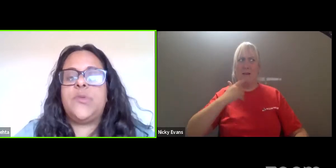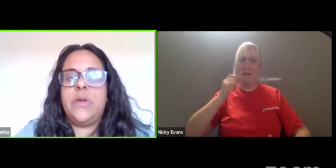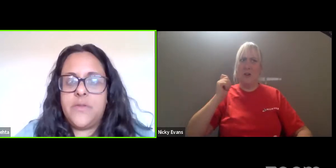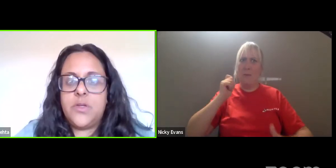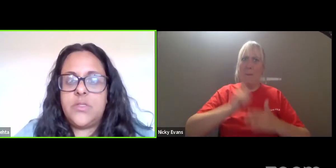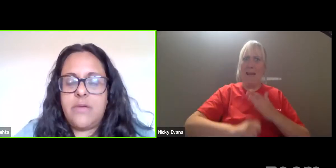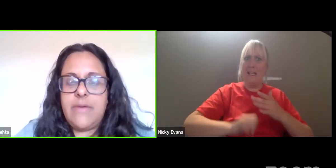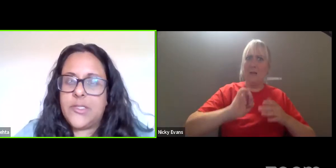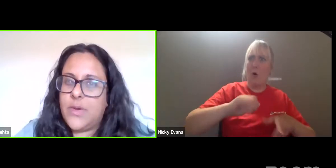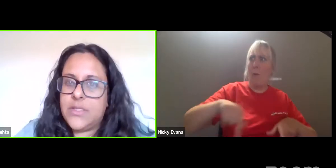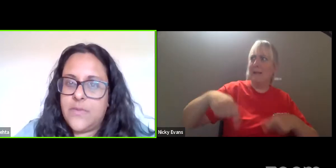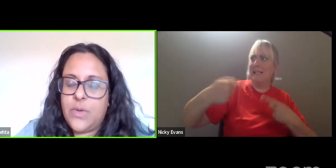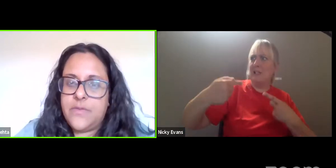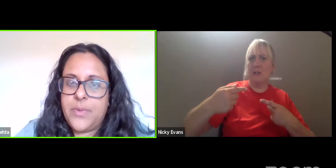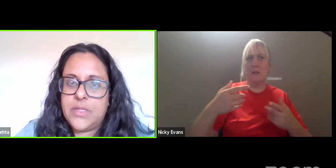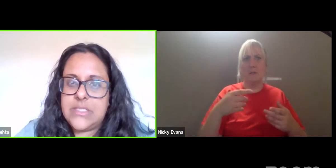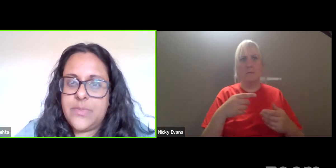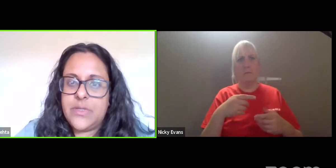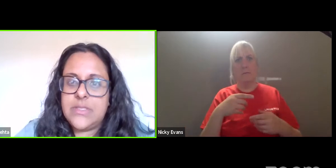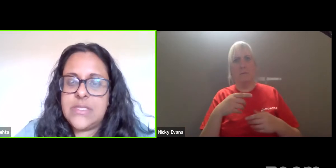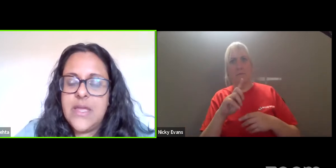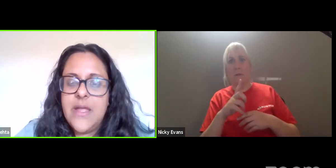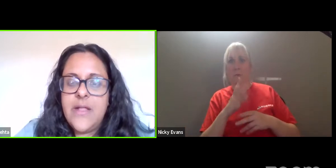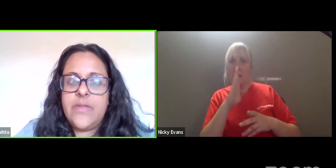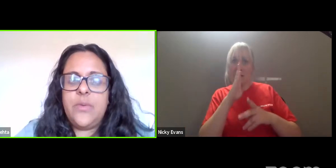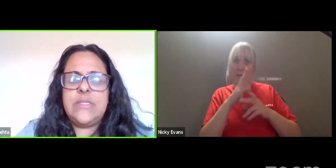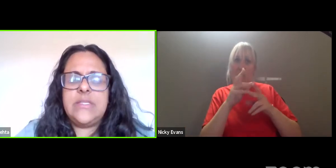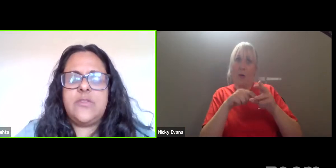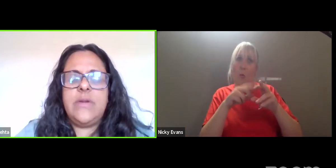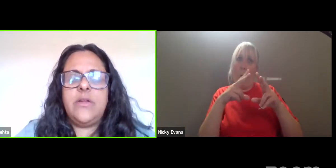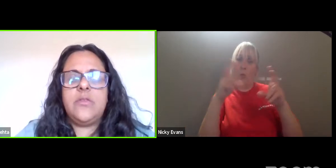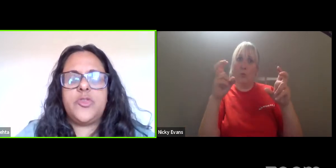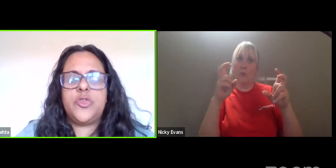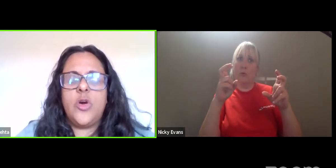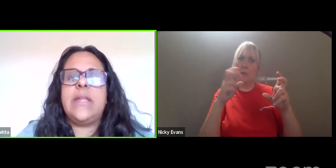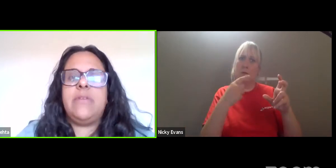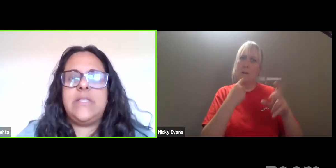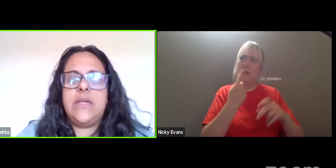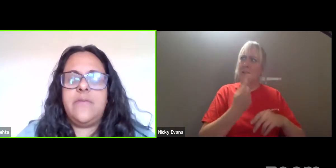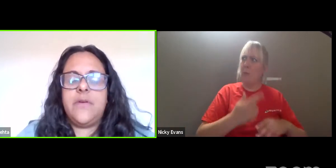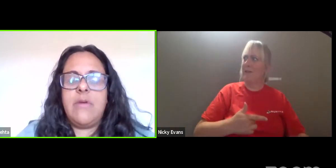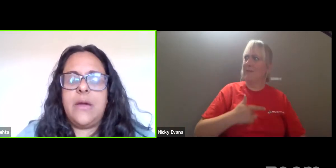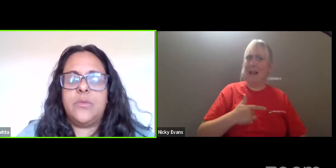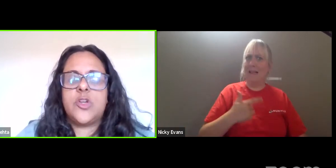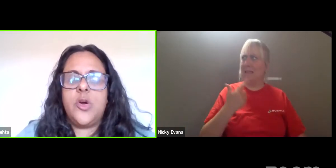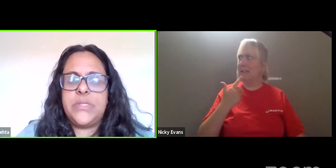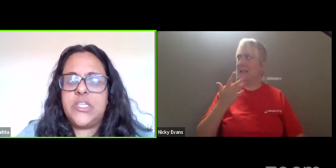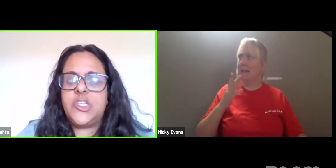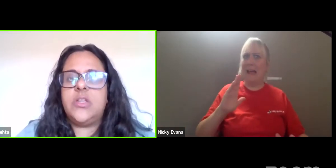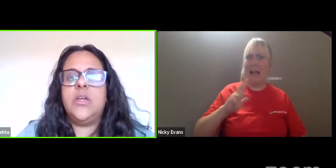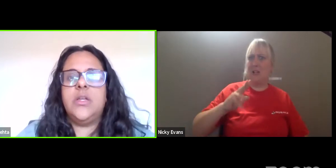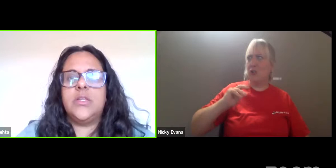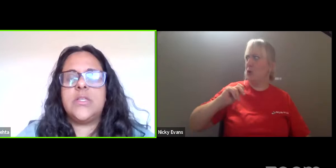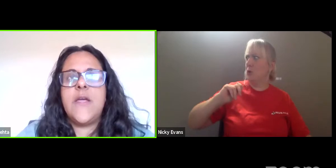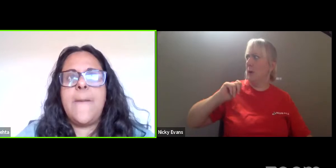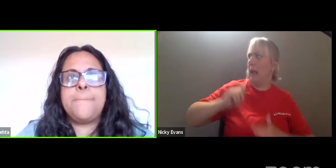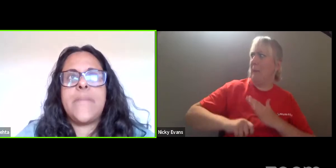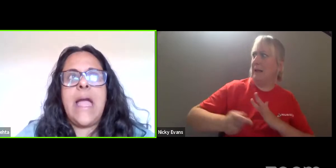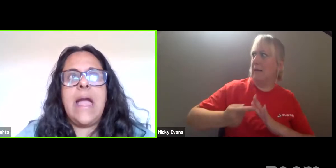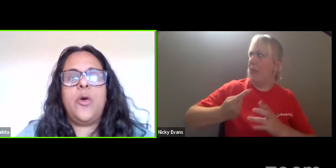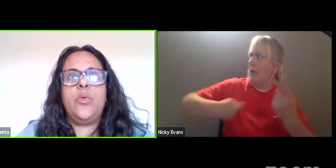yourself. That was one of the direct quotes from one of the participants, that there was this real strong narrative around competition